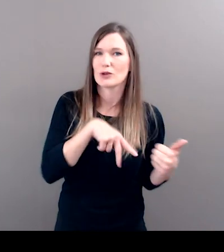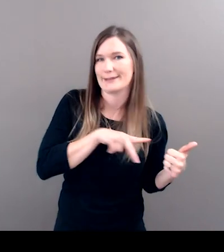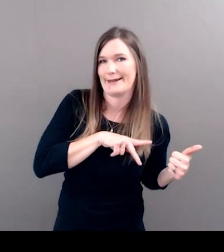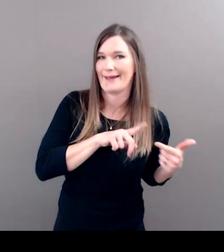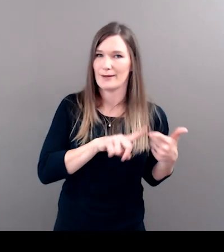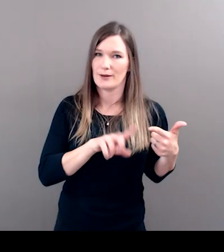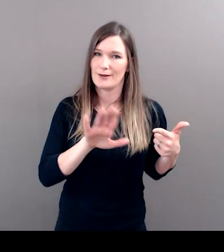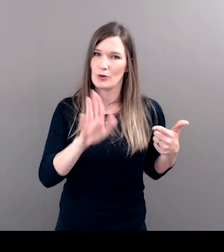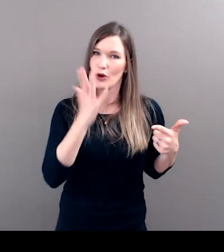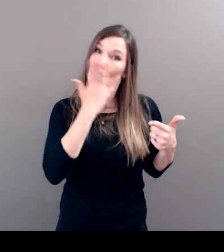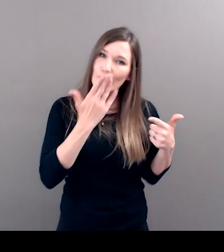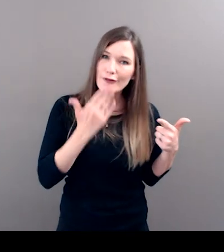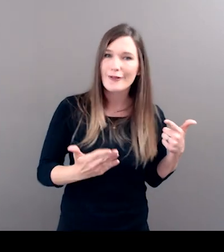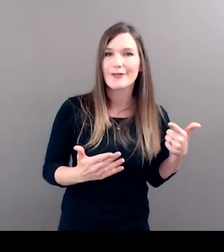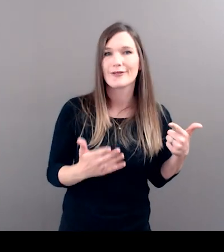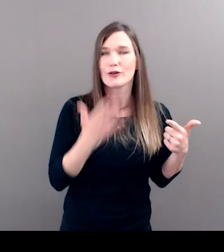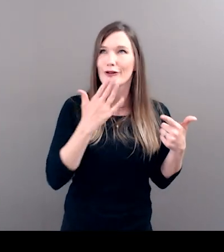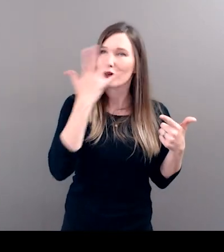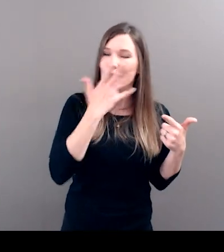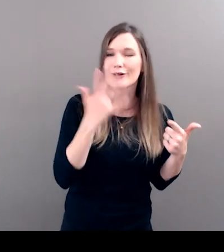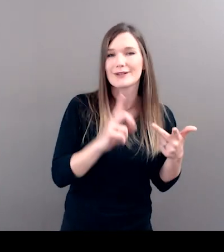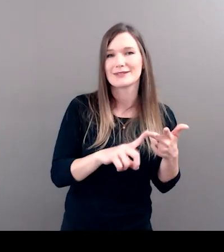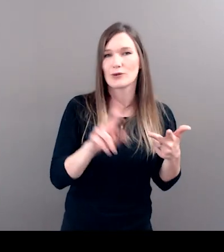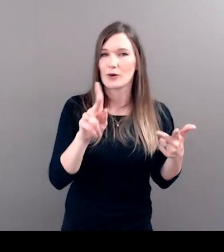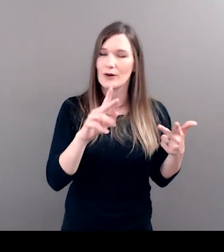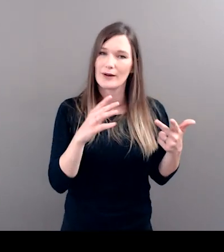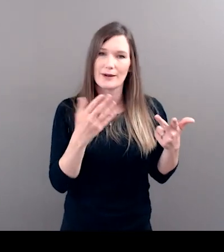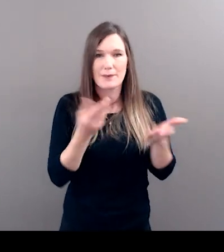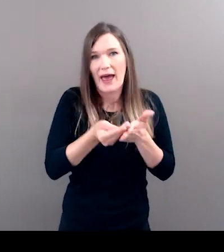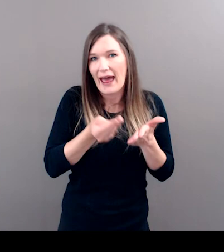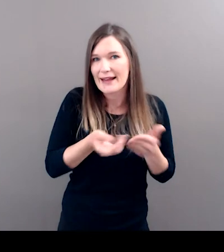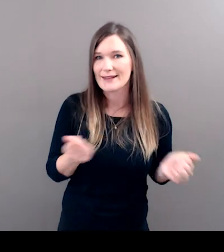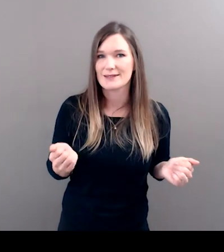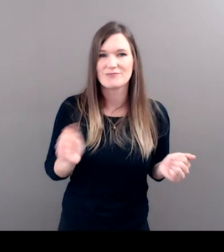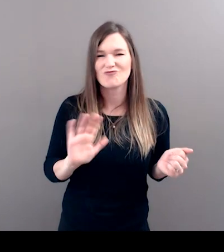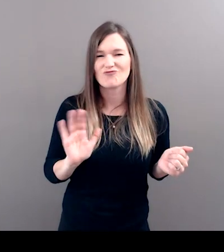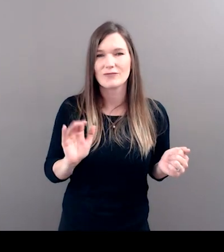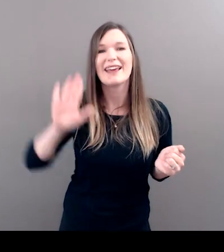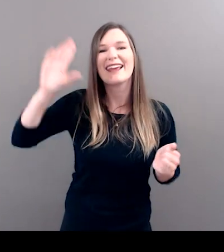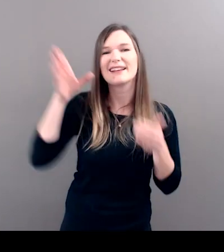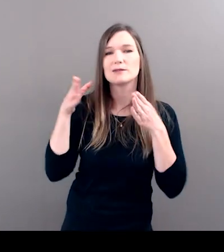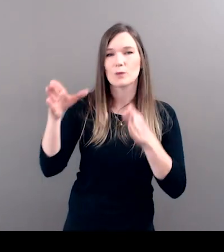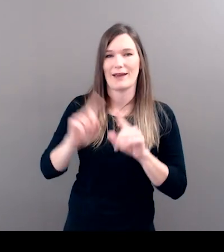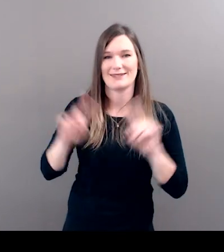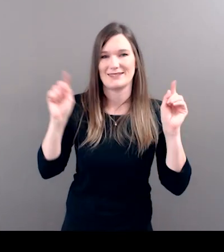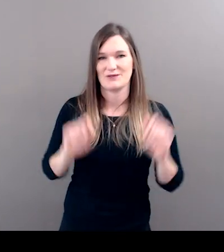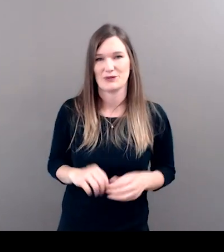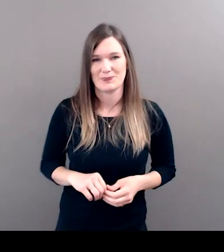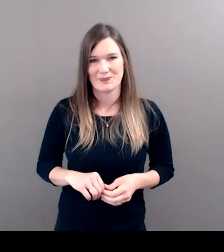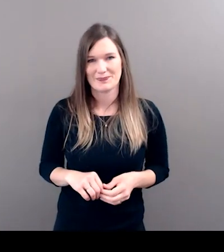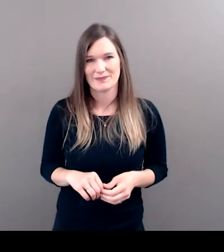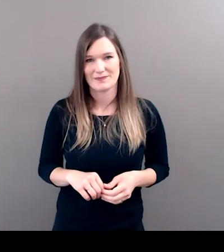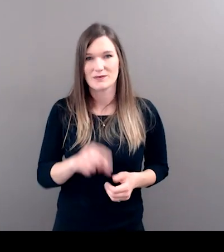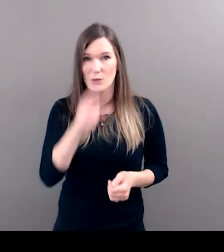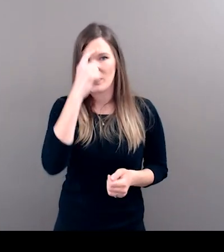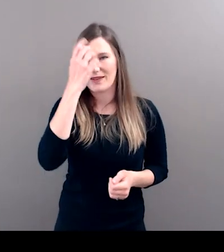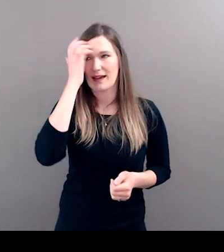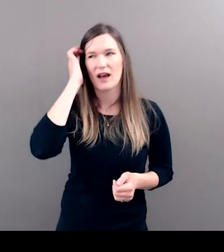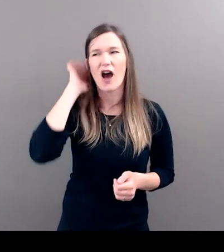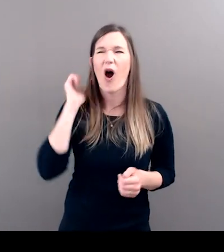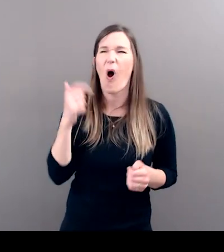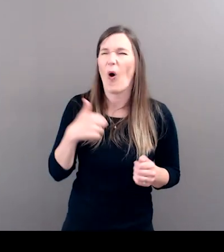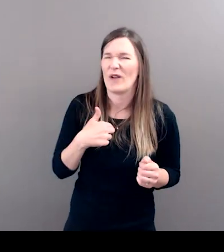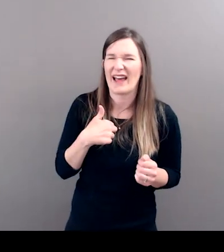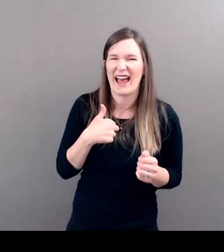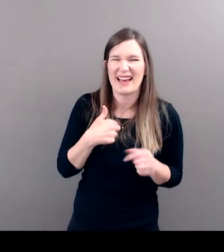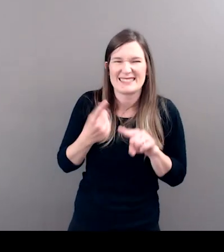He has his own way. He does his own thing. And so when you think, well, I don't have what it takes, you have